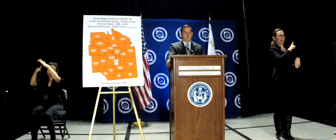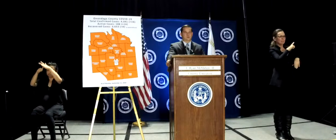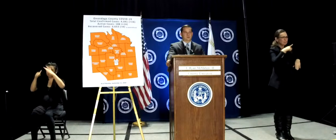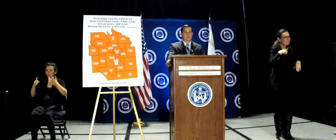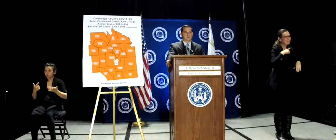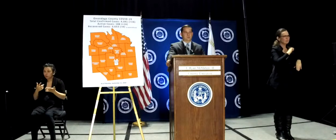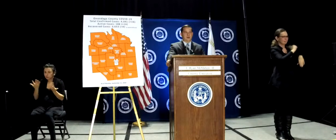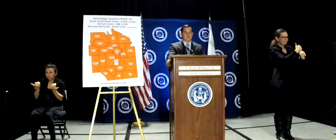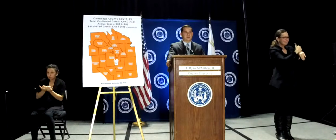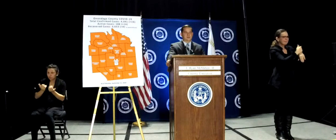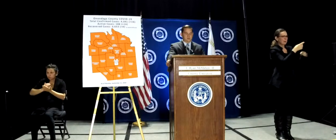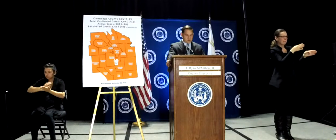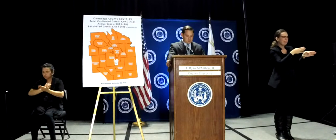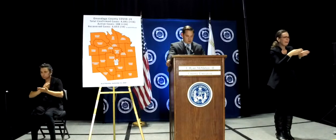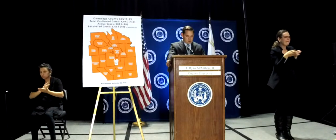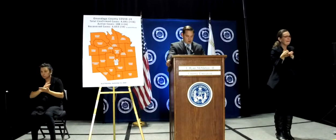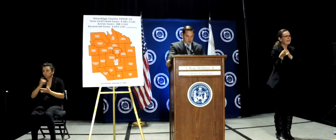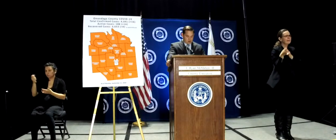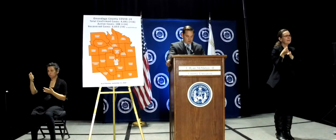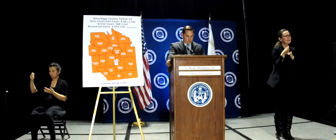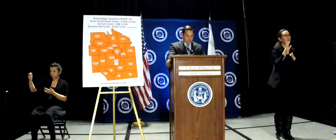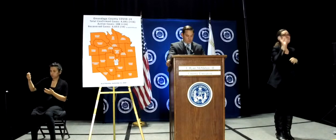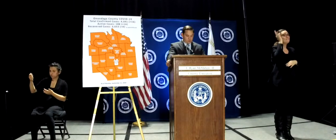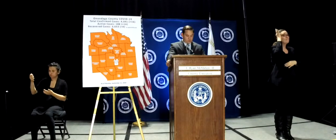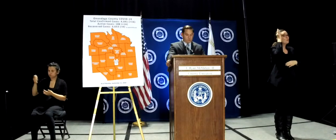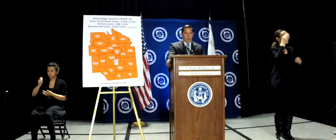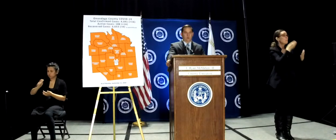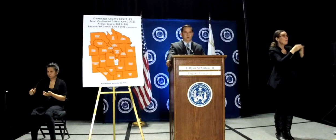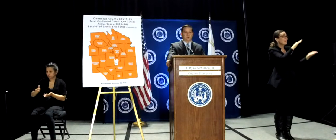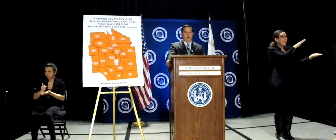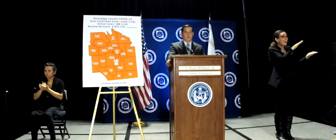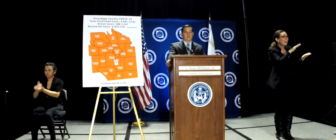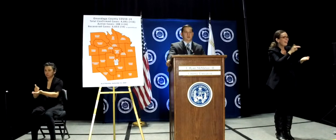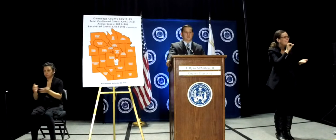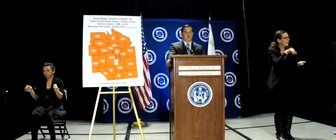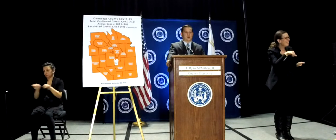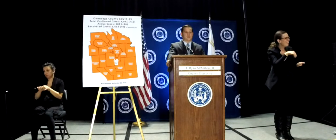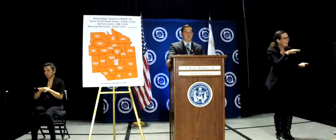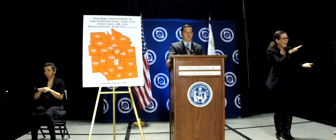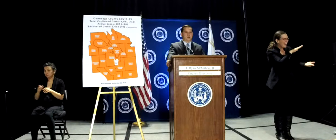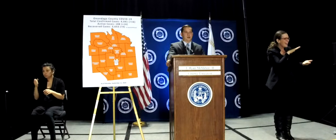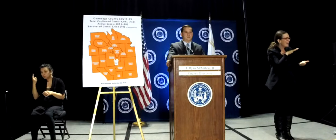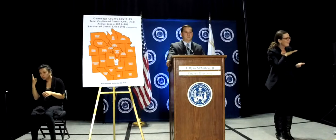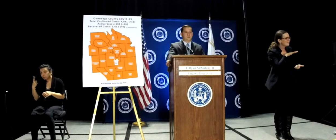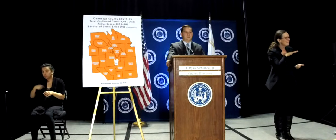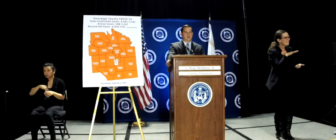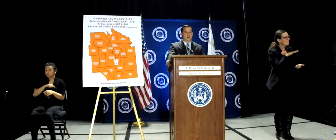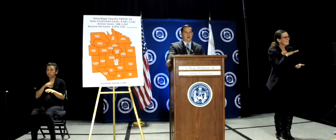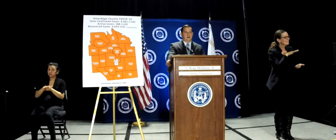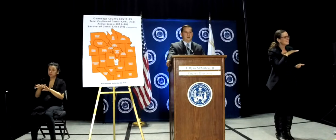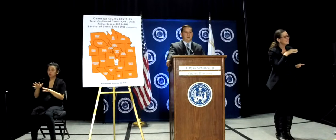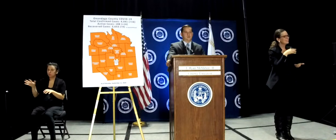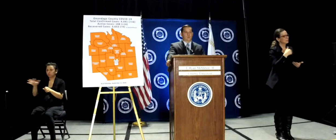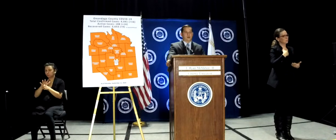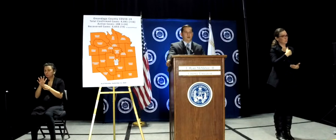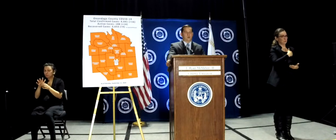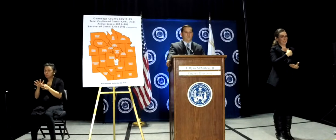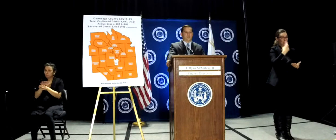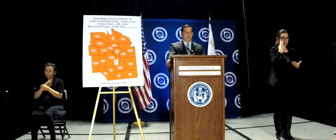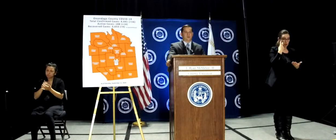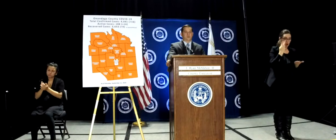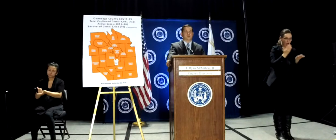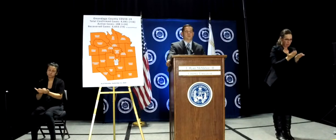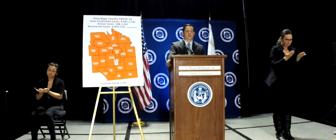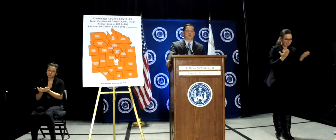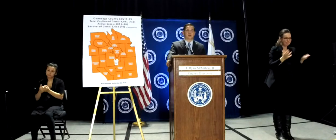federal stimulus process. We fully support the Problem Solvers Caucus's plan as a way to